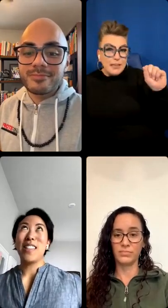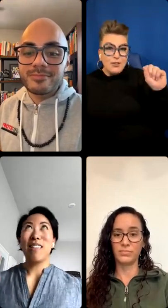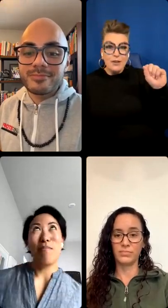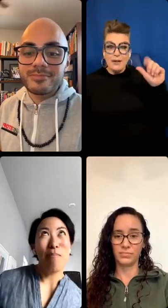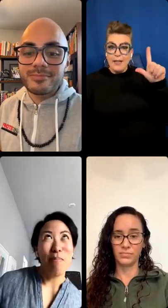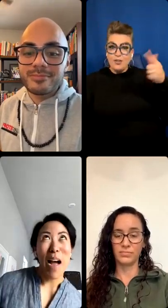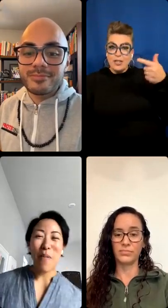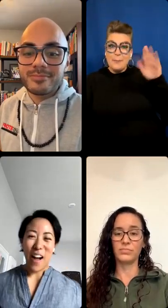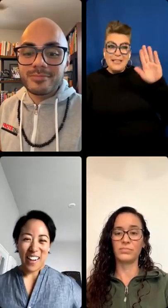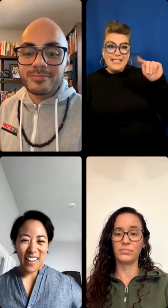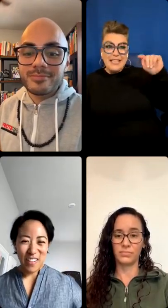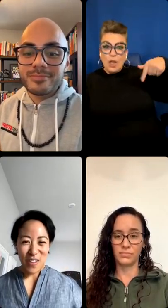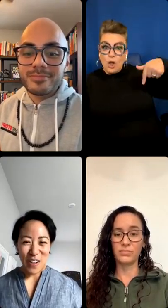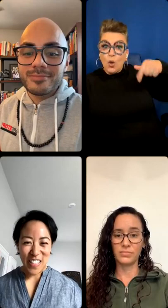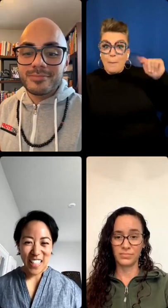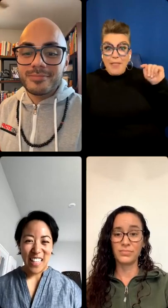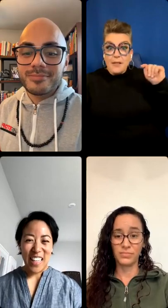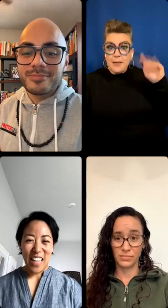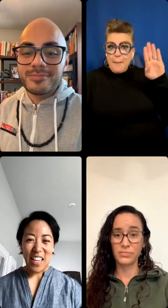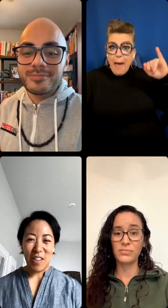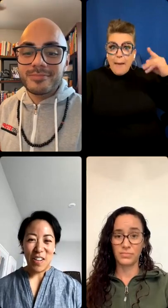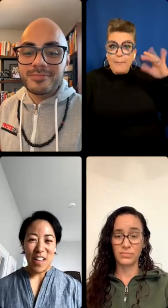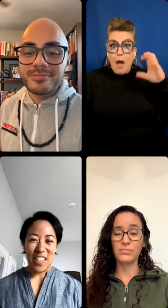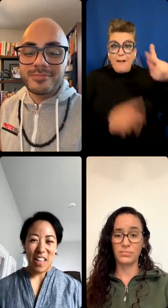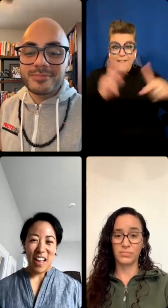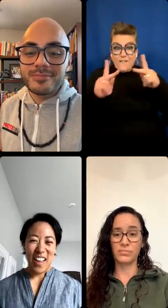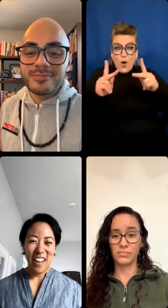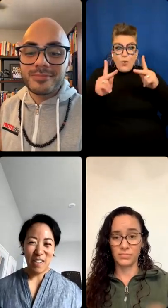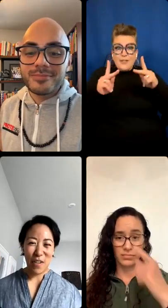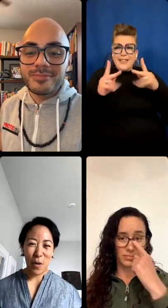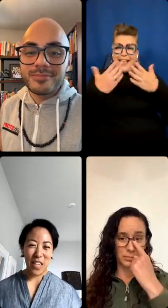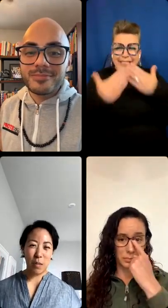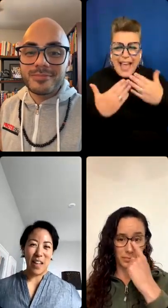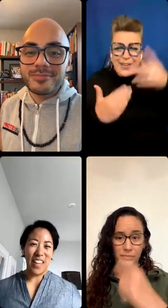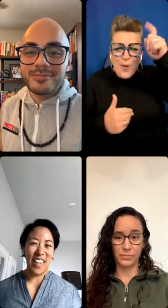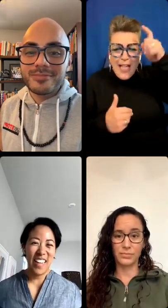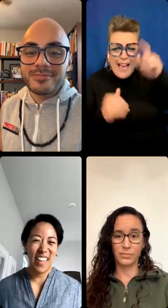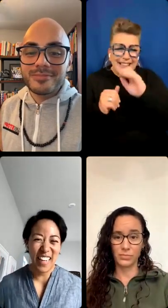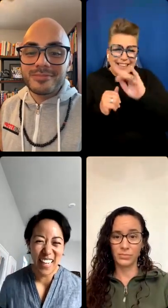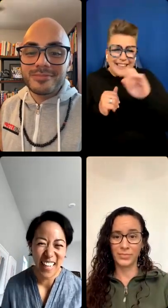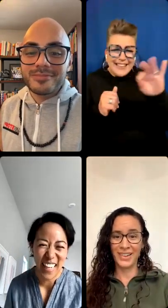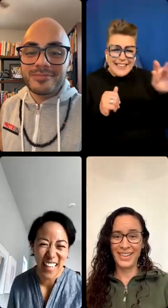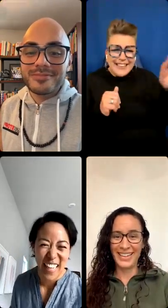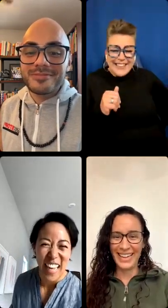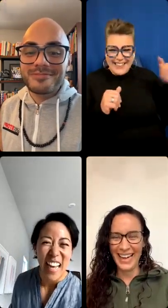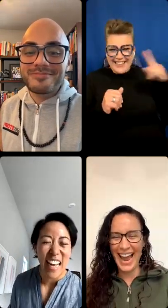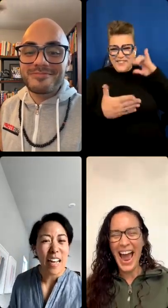LGBTQ+, BIPOC folks. Thank you, Yolanta, for quick spelling.